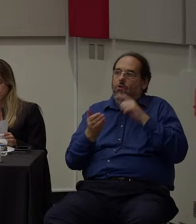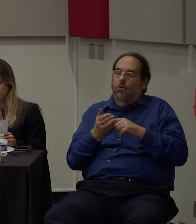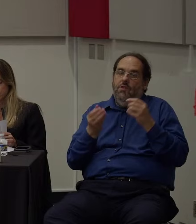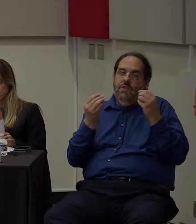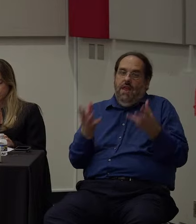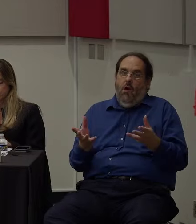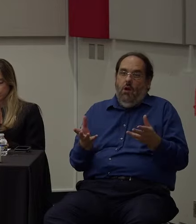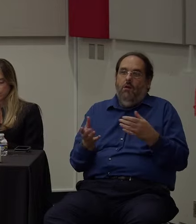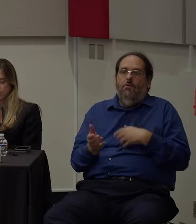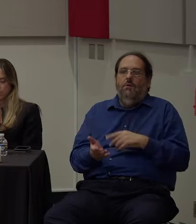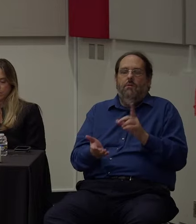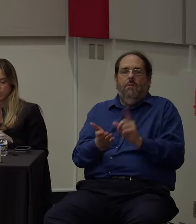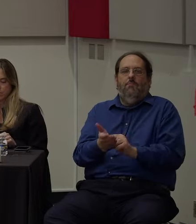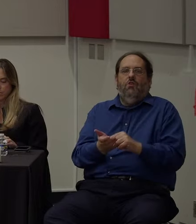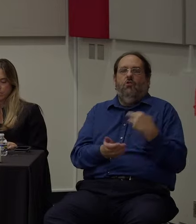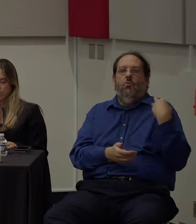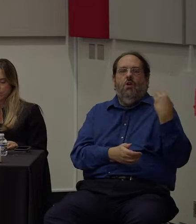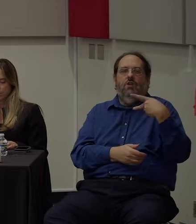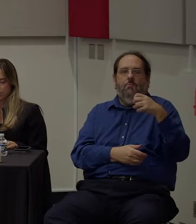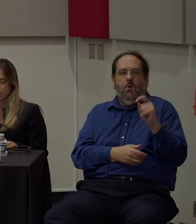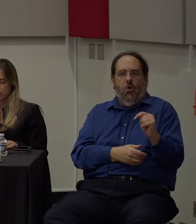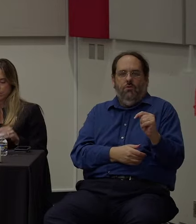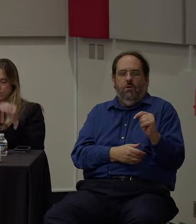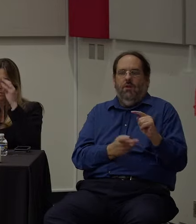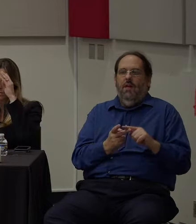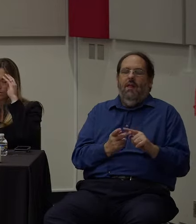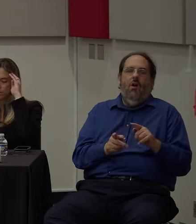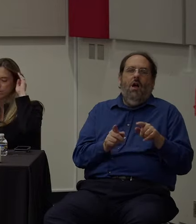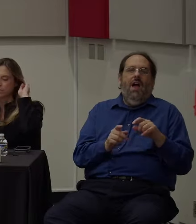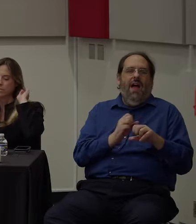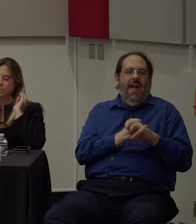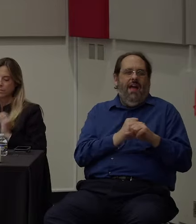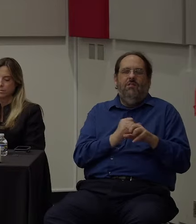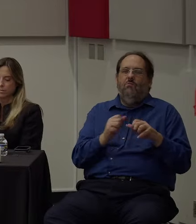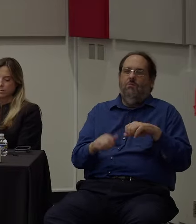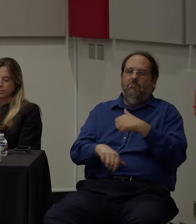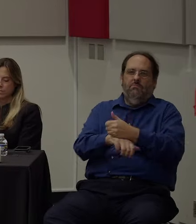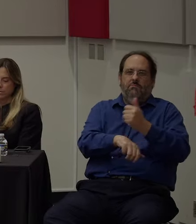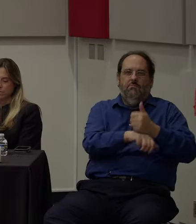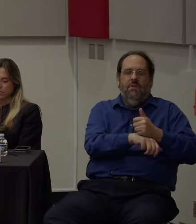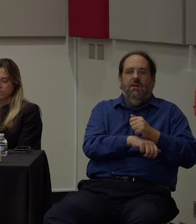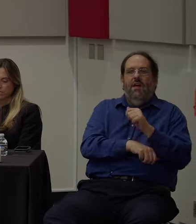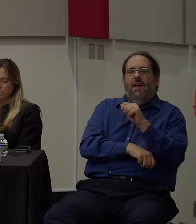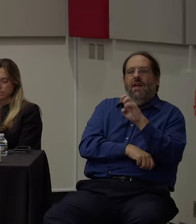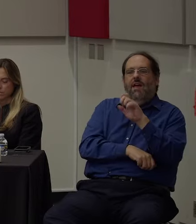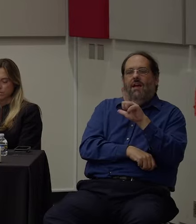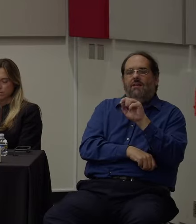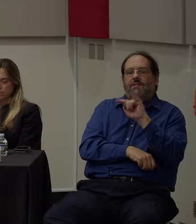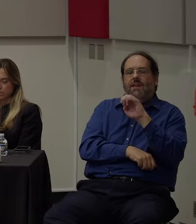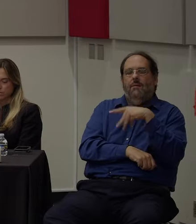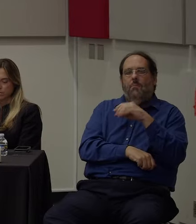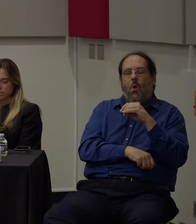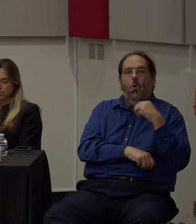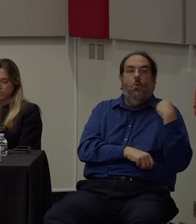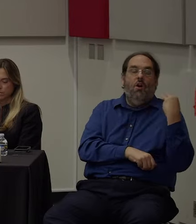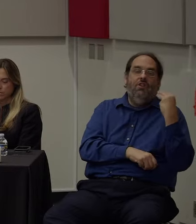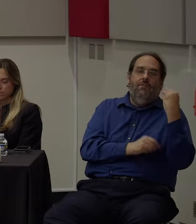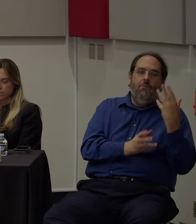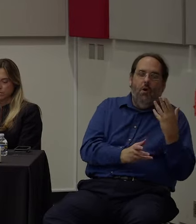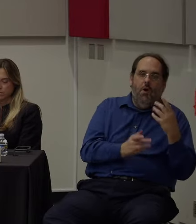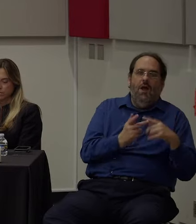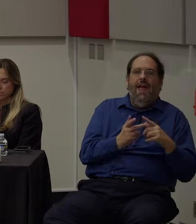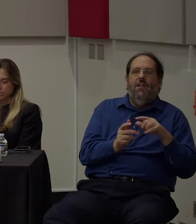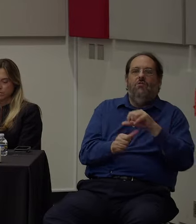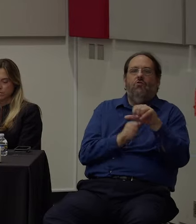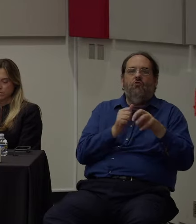this hearing was published in the Washington Post and ads were placed in El Tiempo, Washington Informer, and